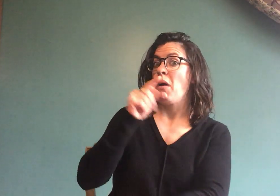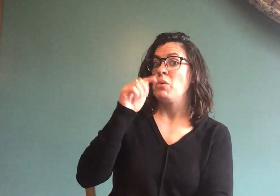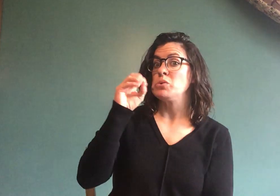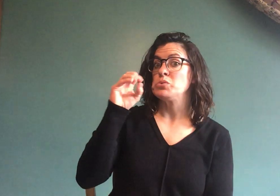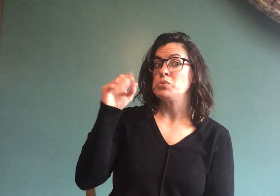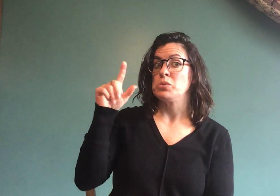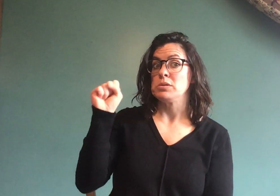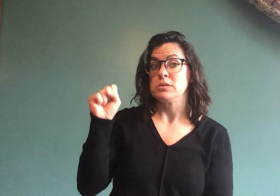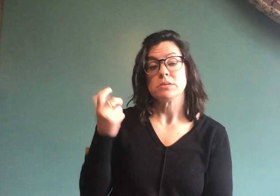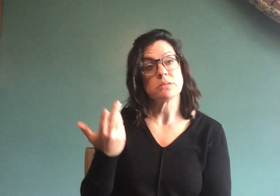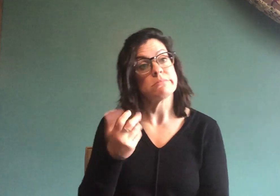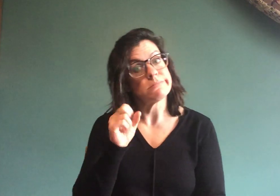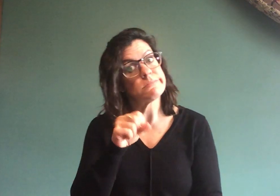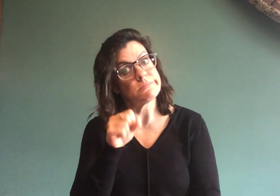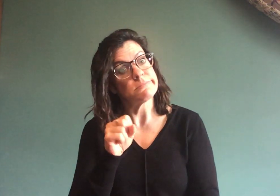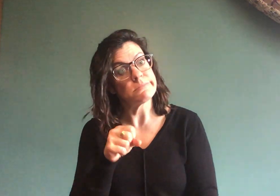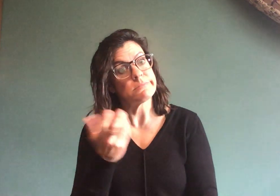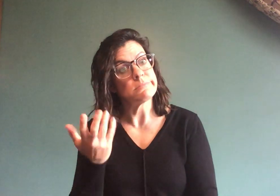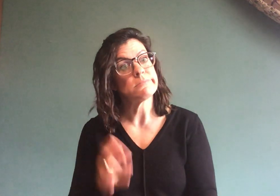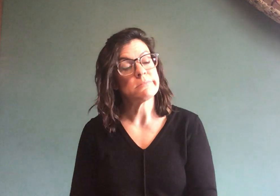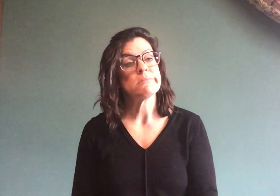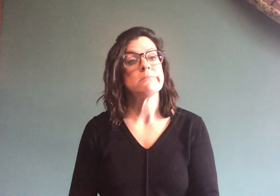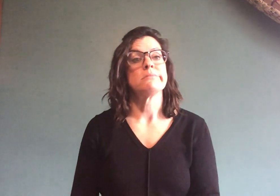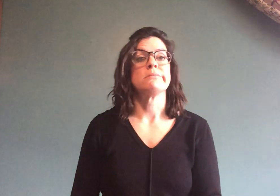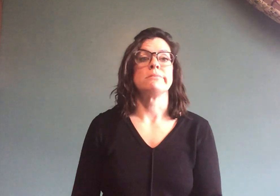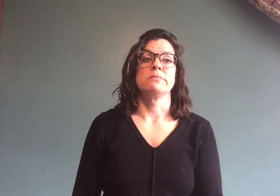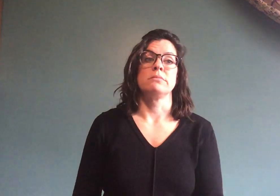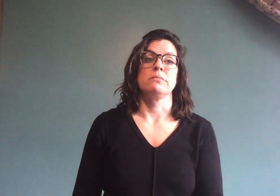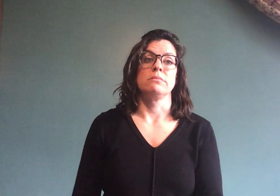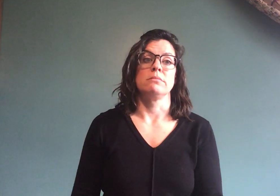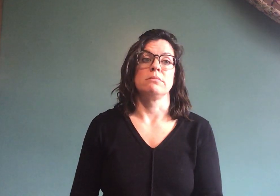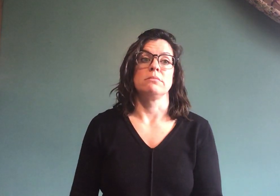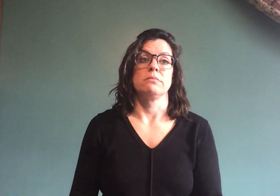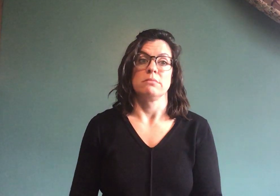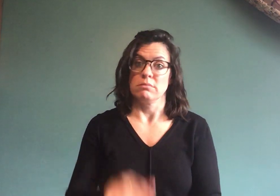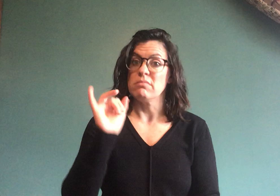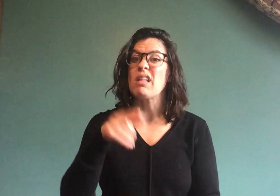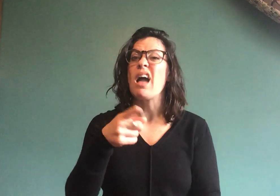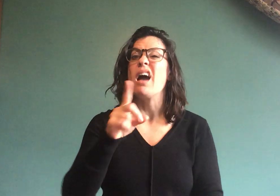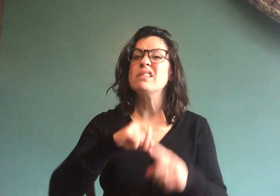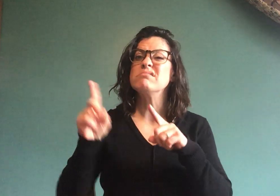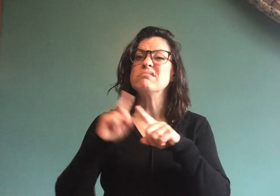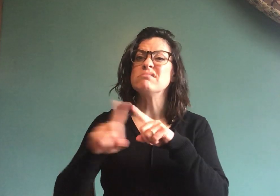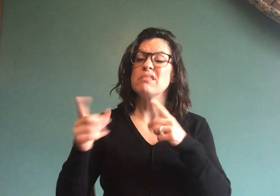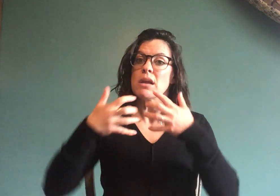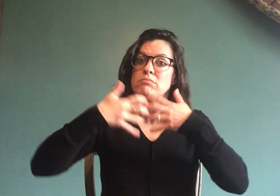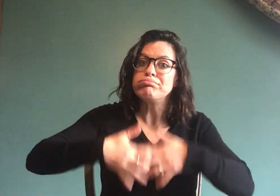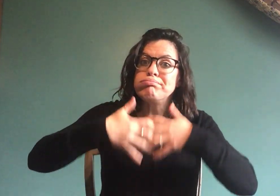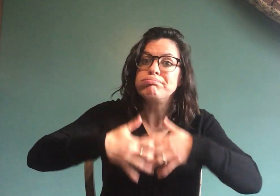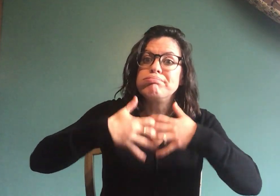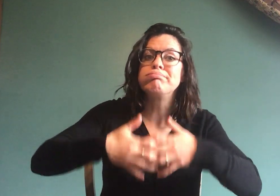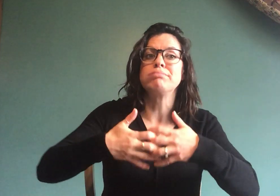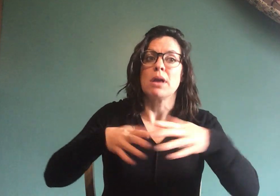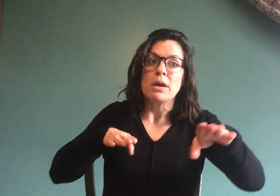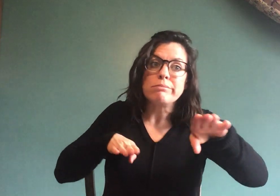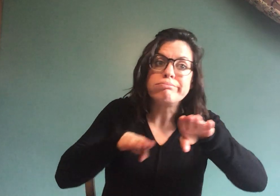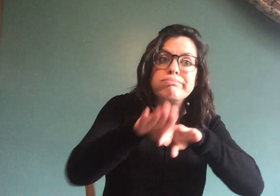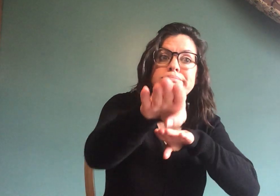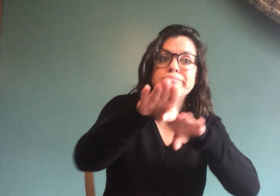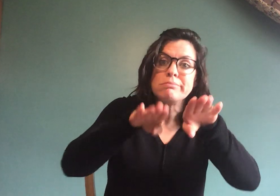get caught between any of them? Yeah, but not like us, but our fingers or something. Yeah, well, we